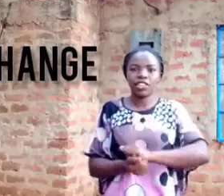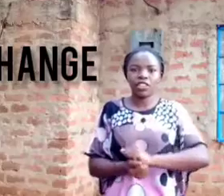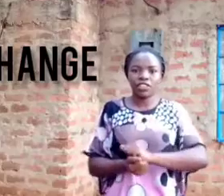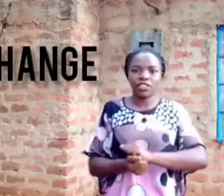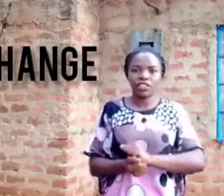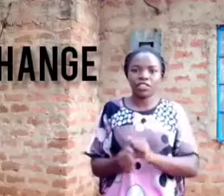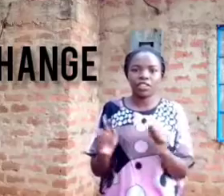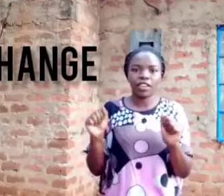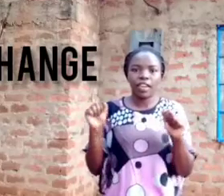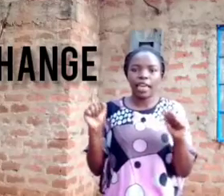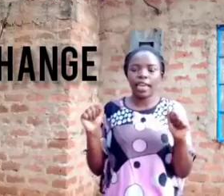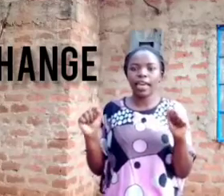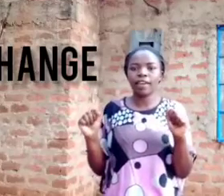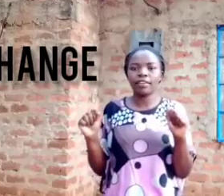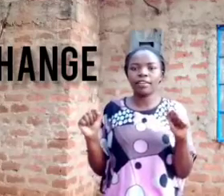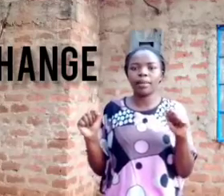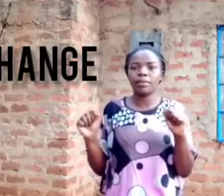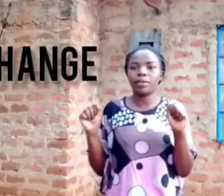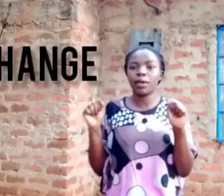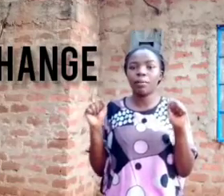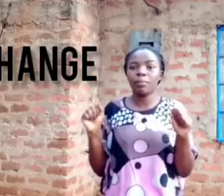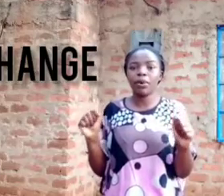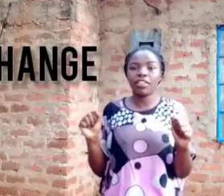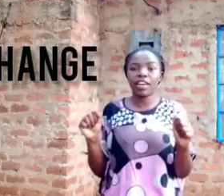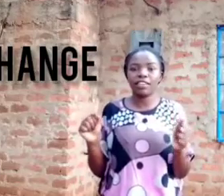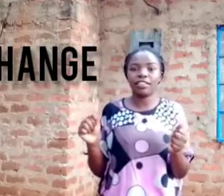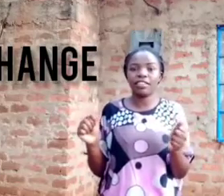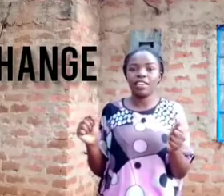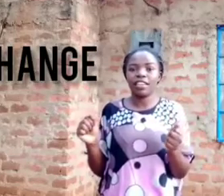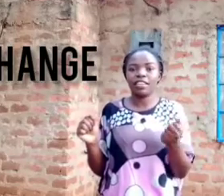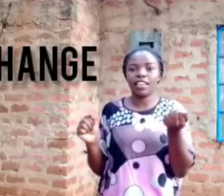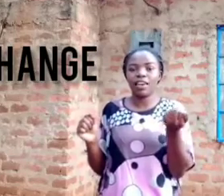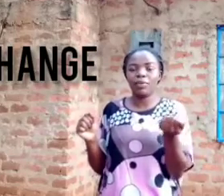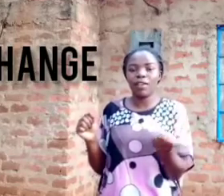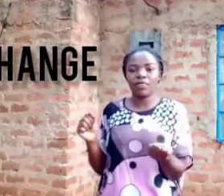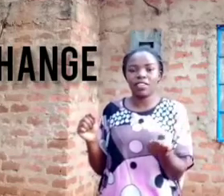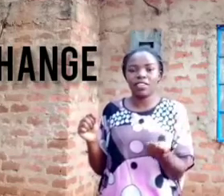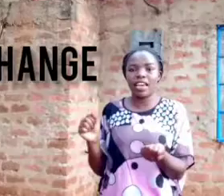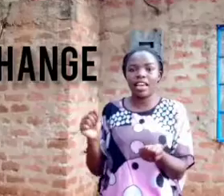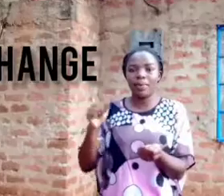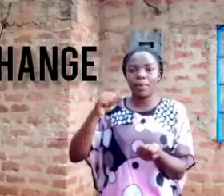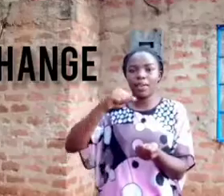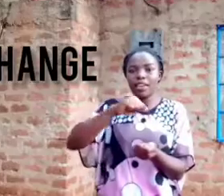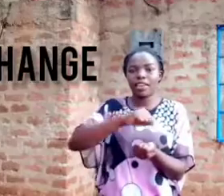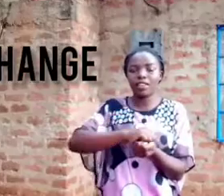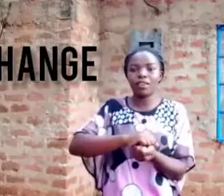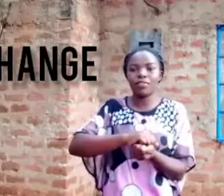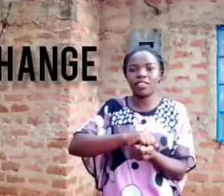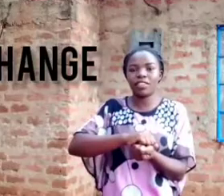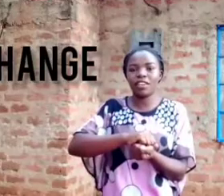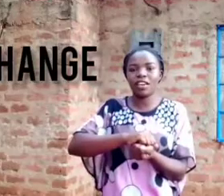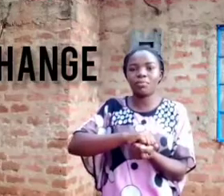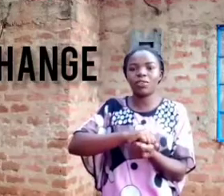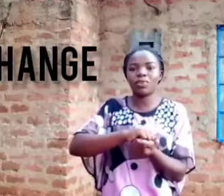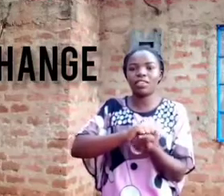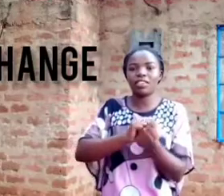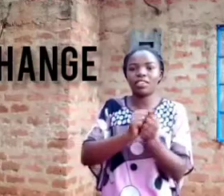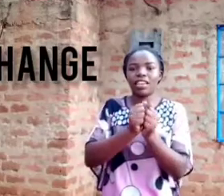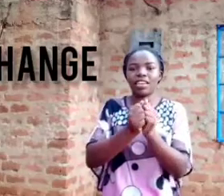Change. A hand shapes, both hands, then one facing up, another one facing down. But when the sign